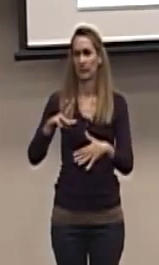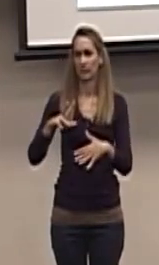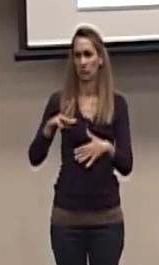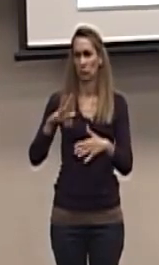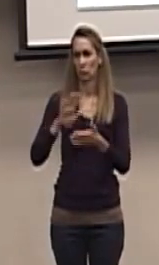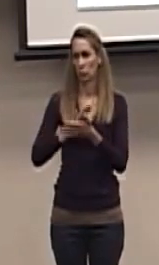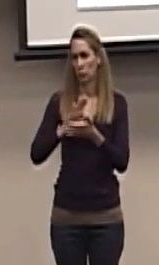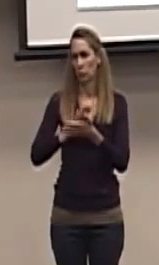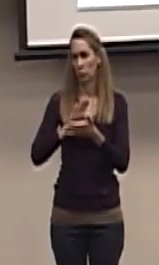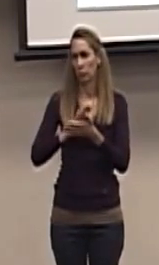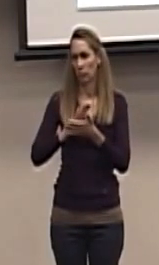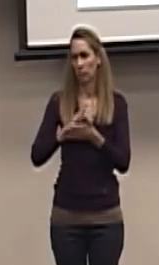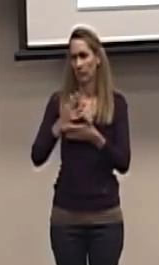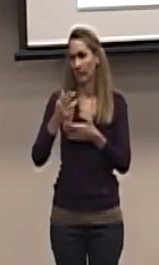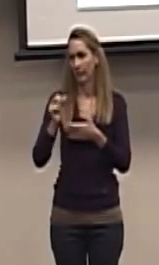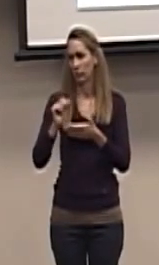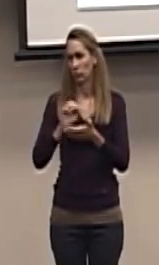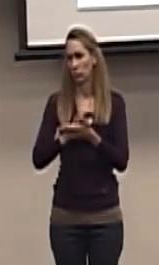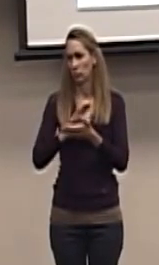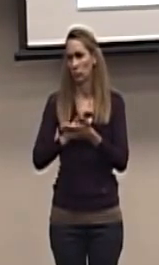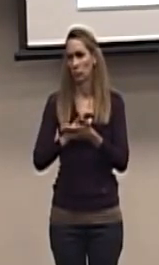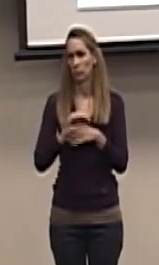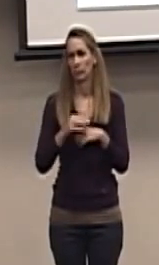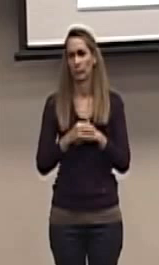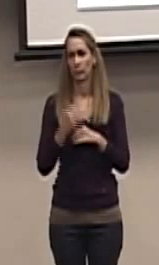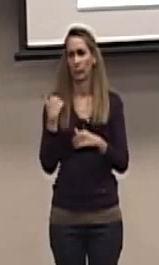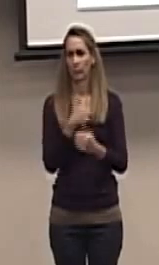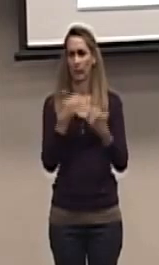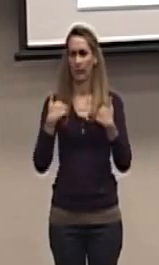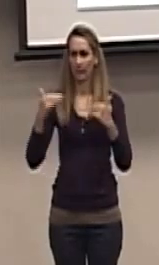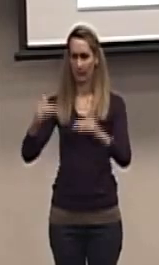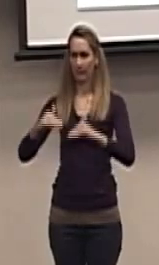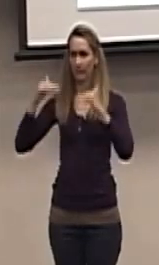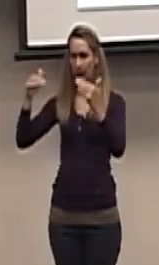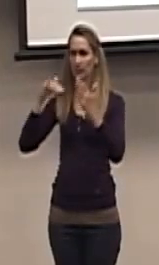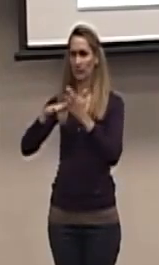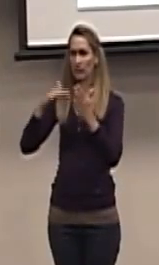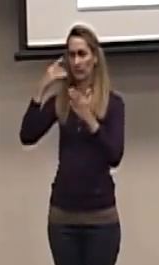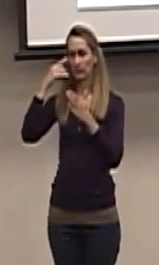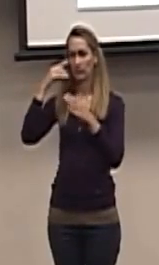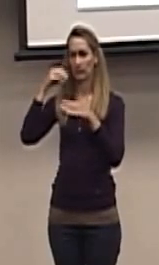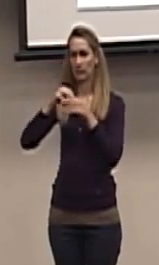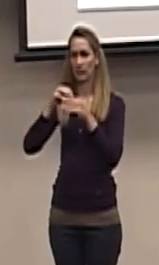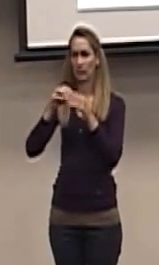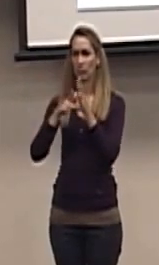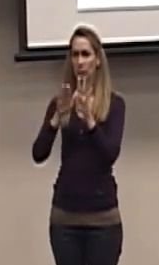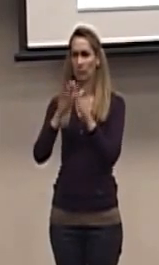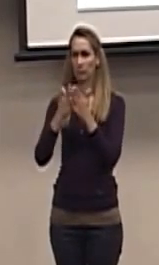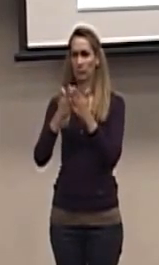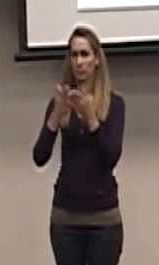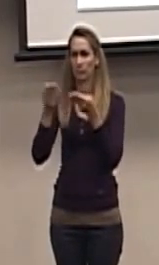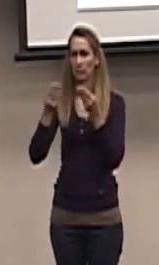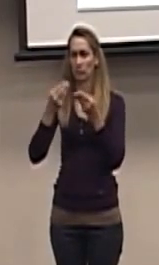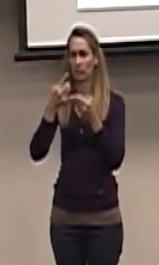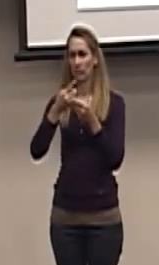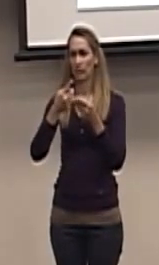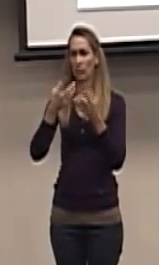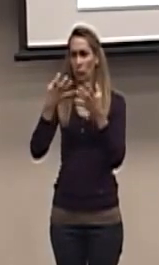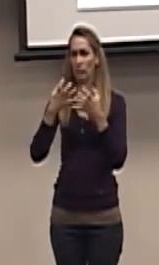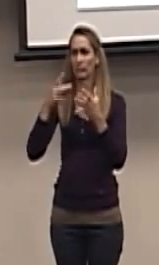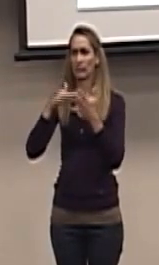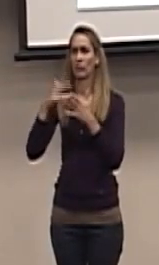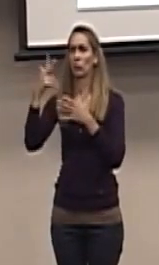the third, which is advanced studies in Bible and Christian ministry. That's for those who have completed secondary school and would like to study for 3